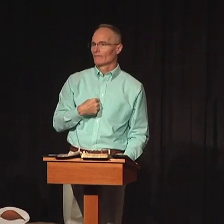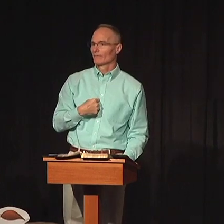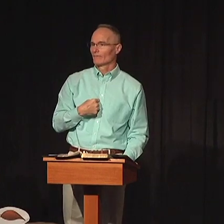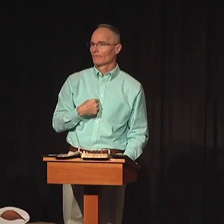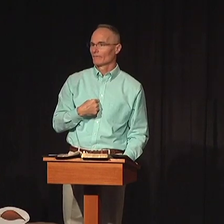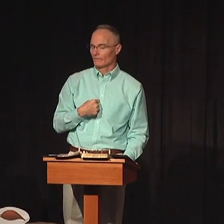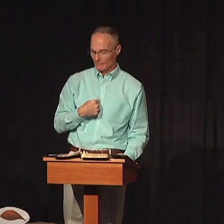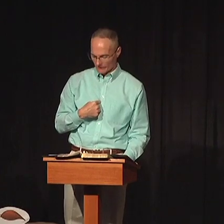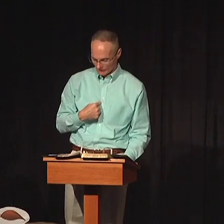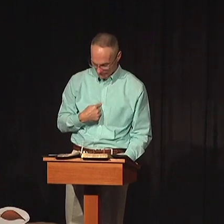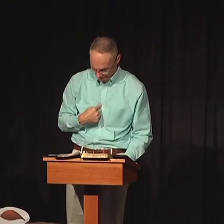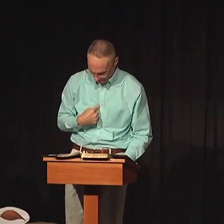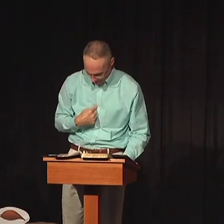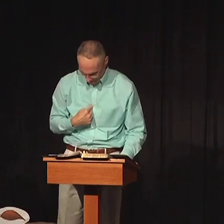leave.